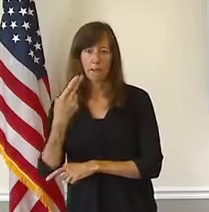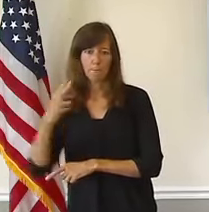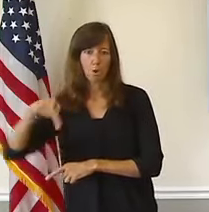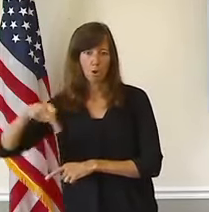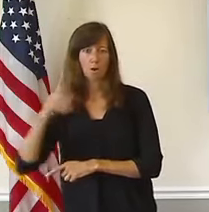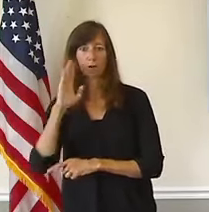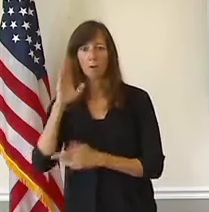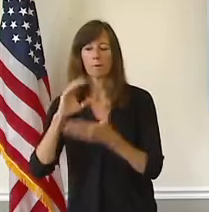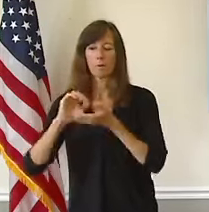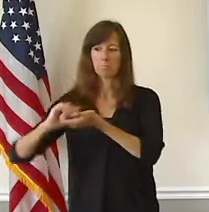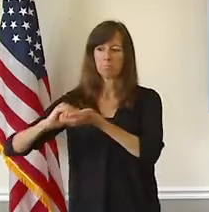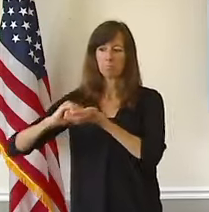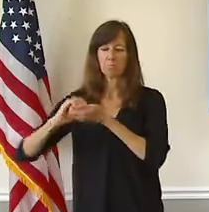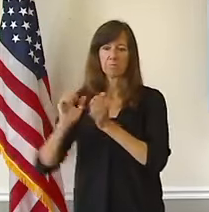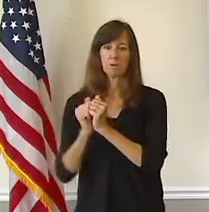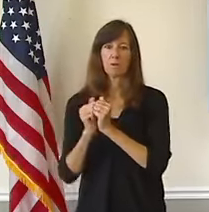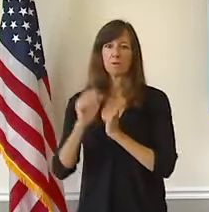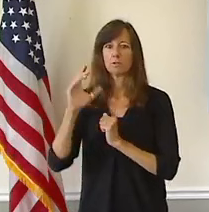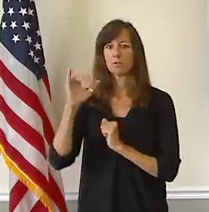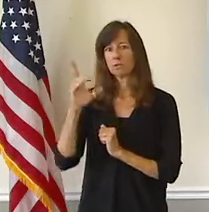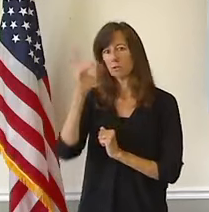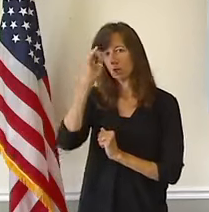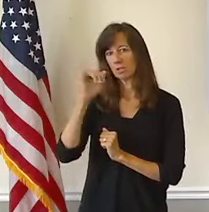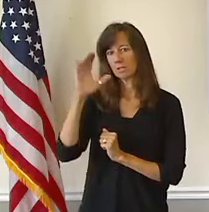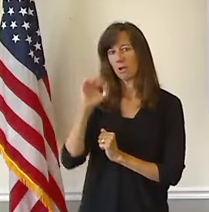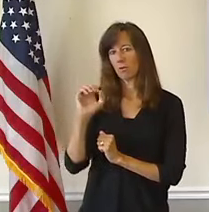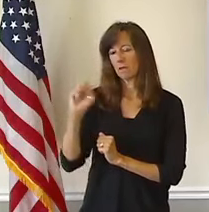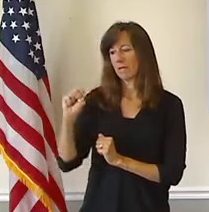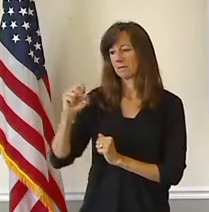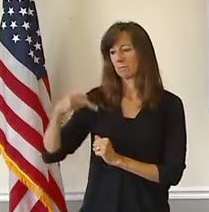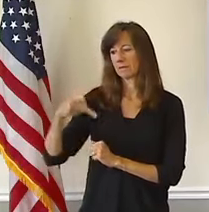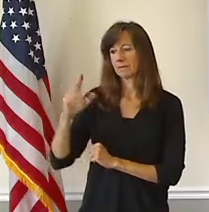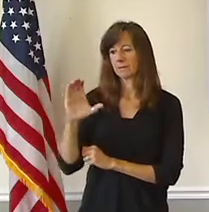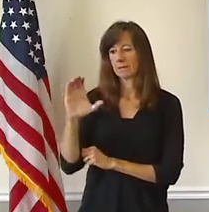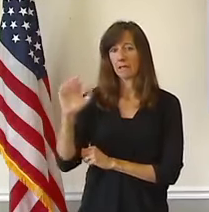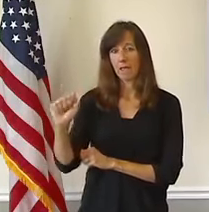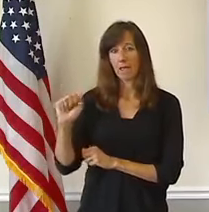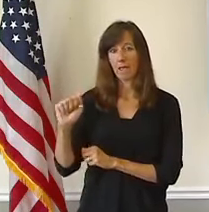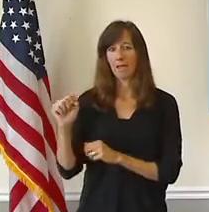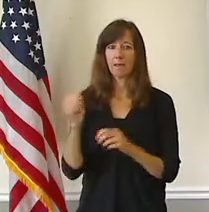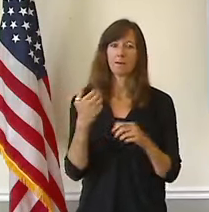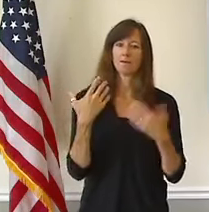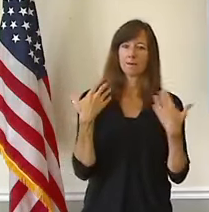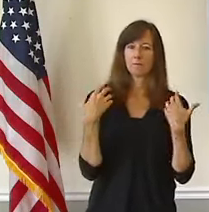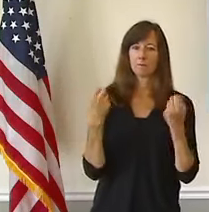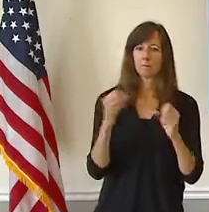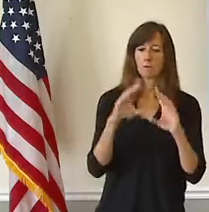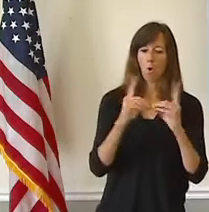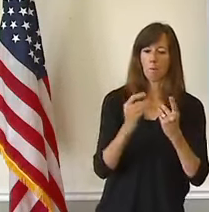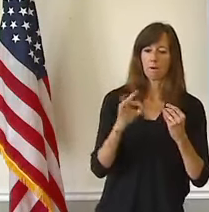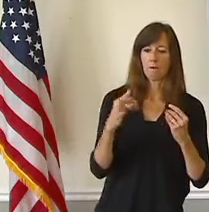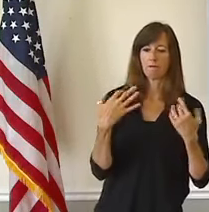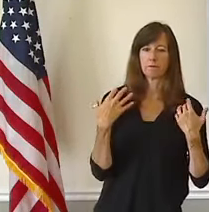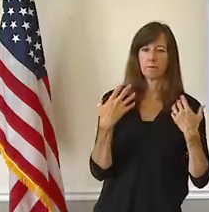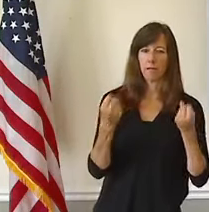County SPCA, our Department of Behavioral and Community Health, providing with them free vaccinations for